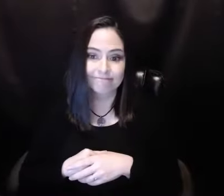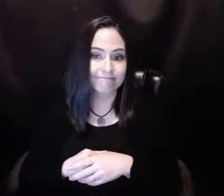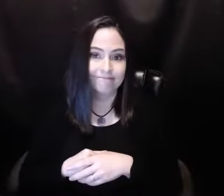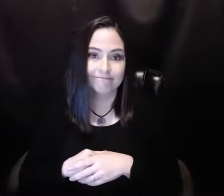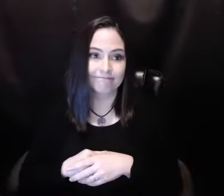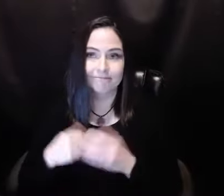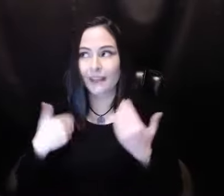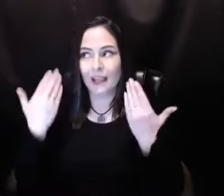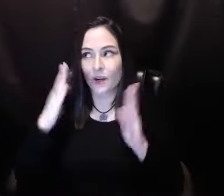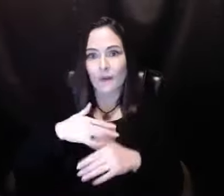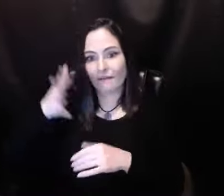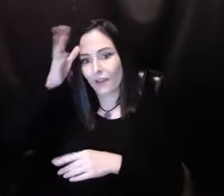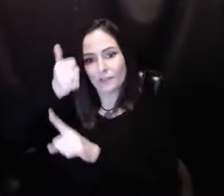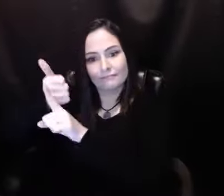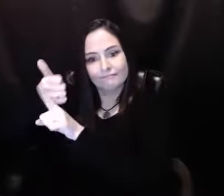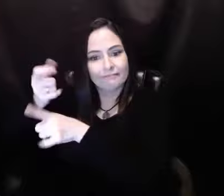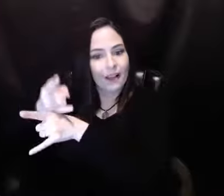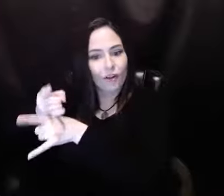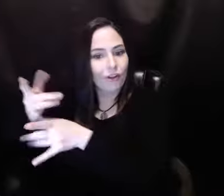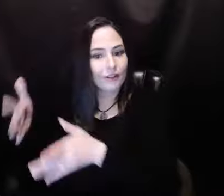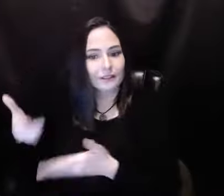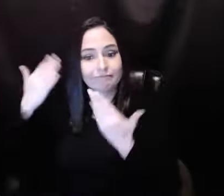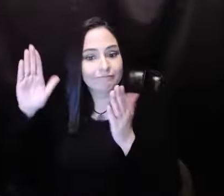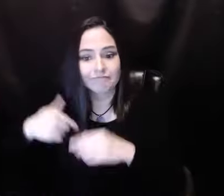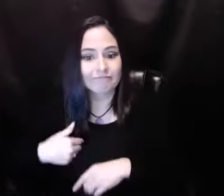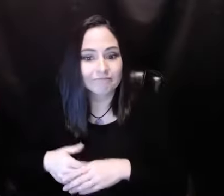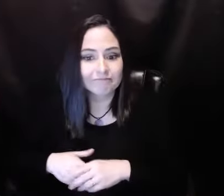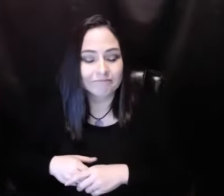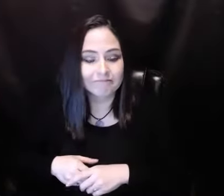And I didn't know that. I didn't know my dad was an alcoholic.